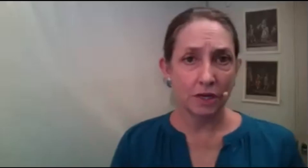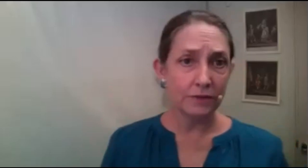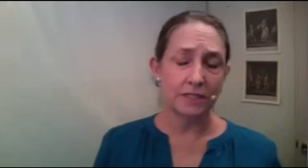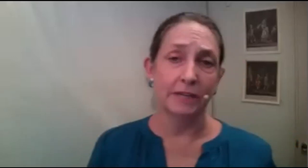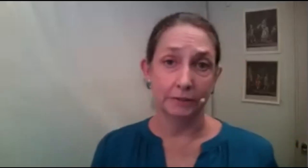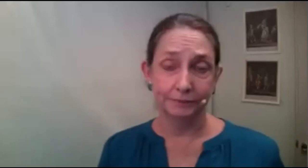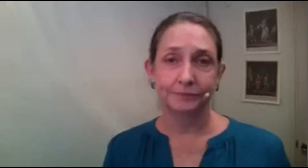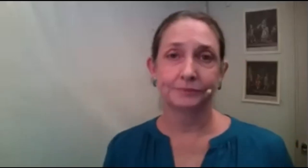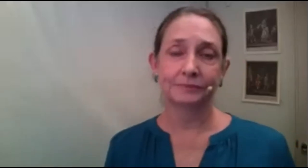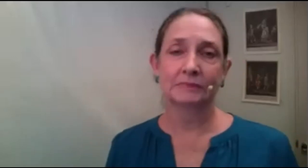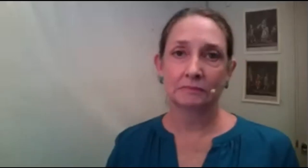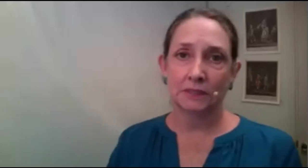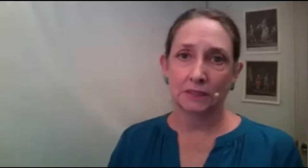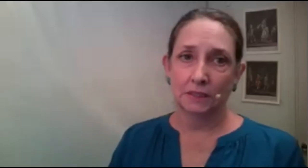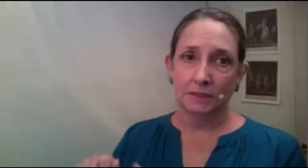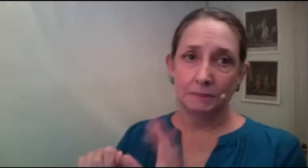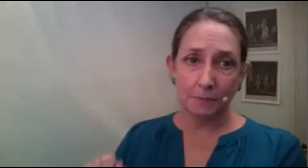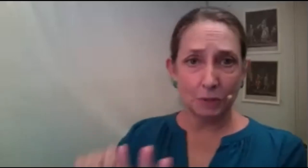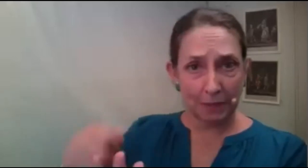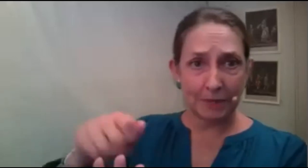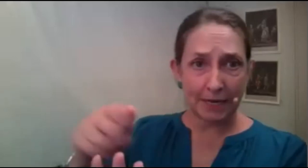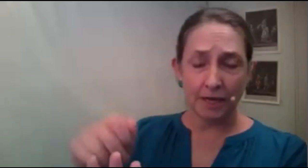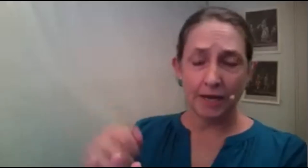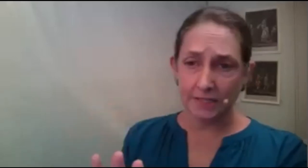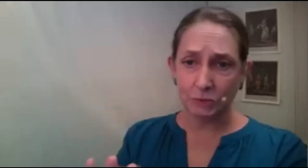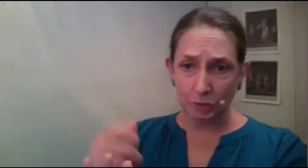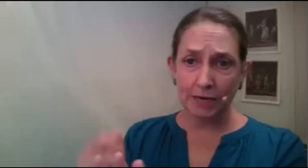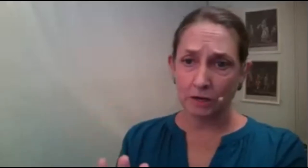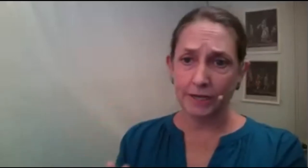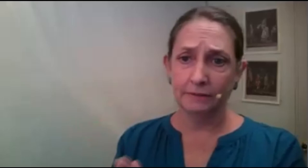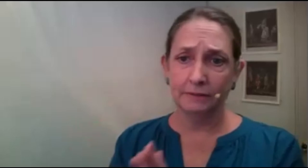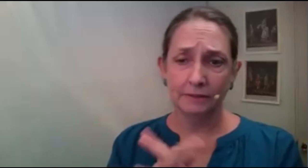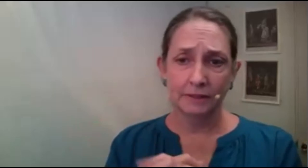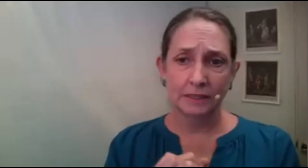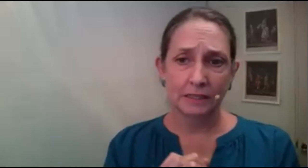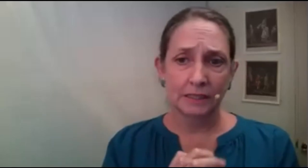It kind of freaked him out. But he put the plate back on, he screwed it back on,